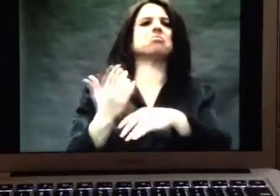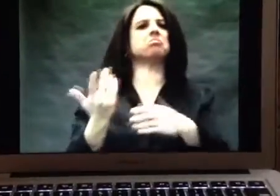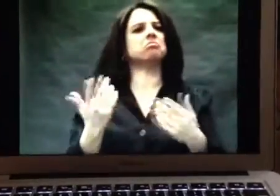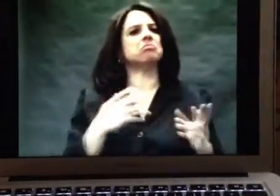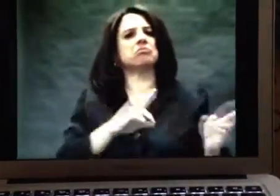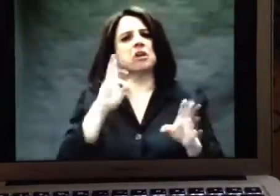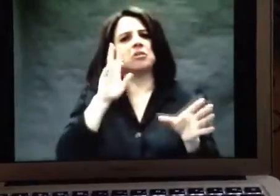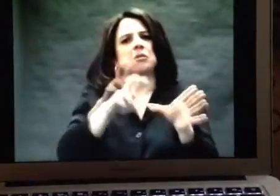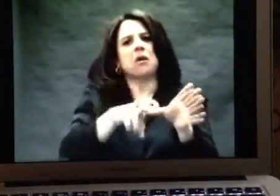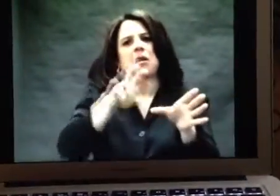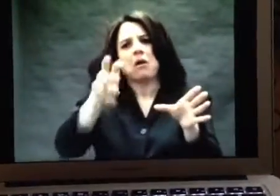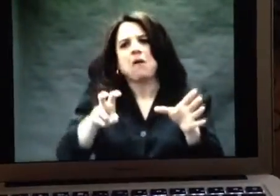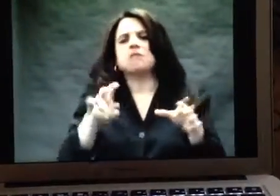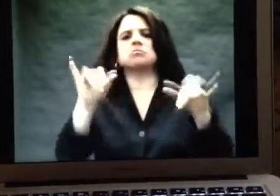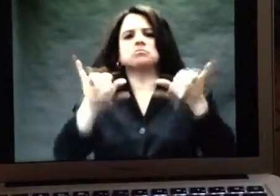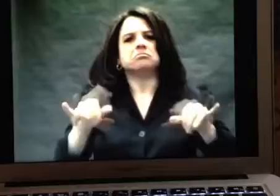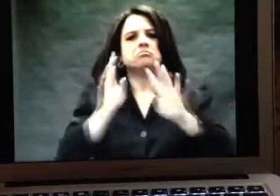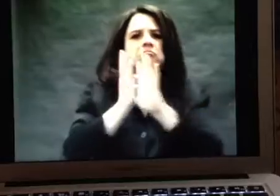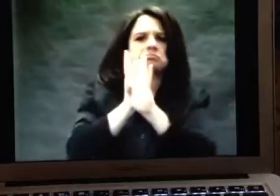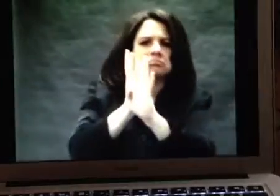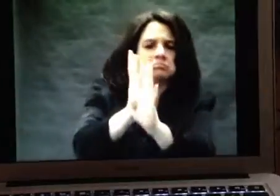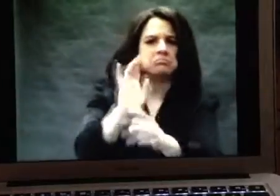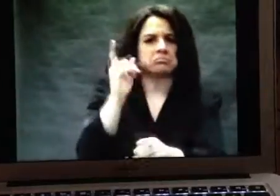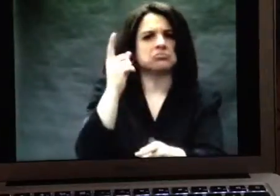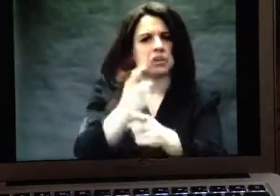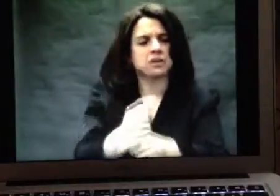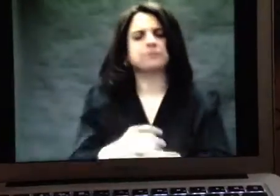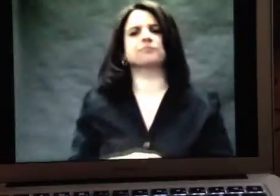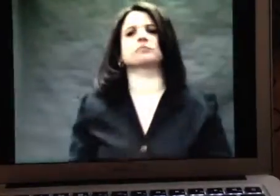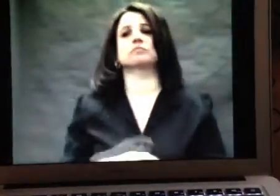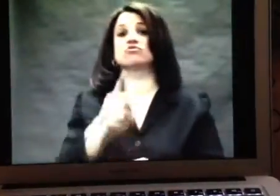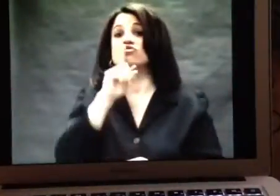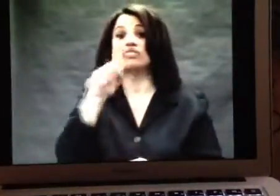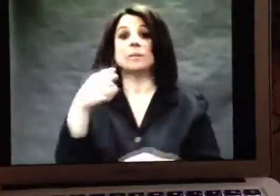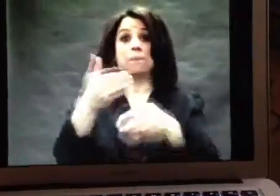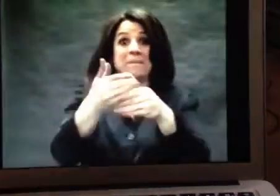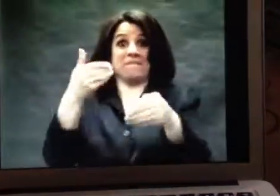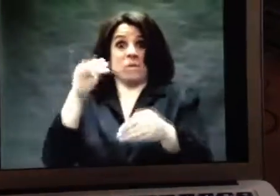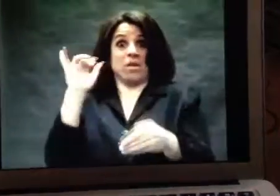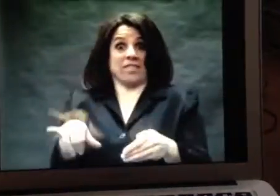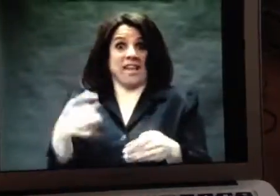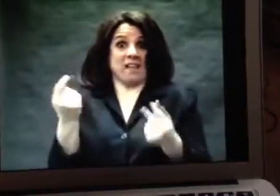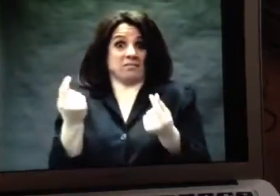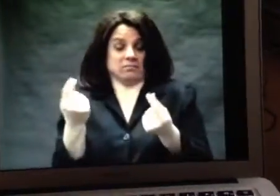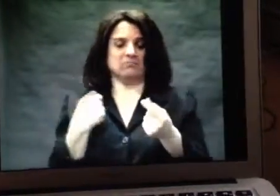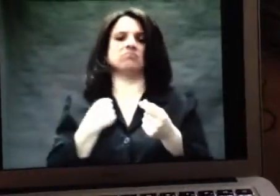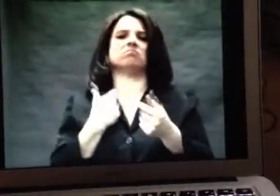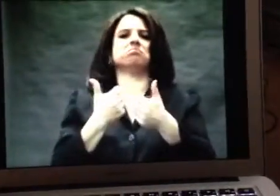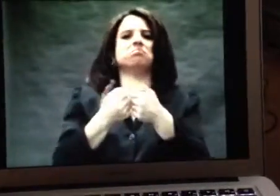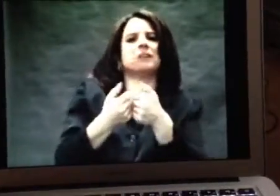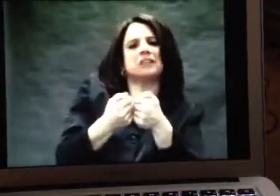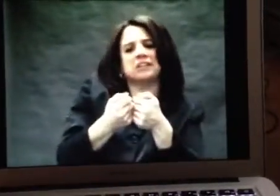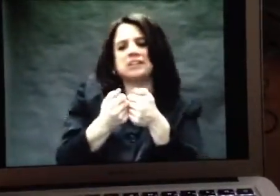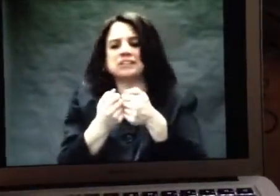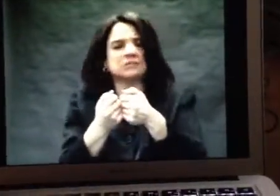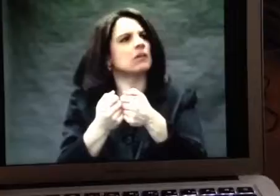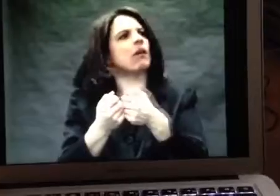convention, and so the plane landed, and we're getting off the plane, and everyone's filing off. And before that, I was